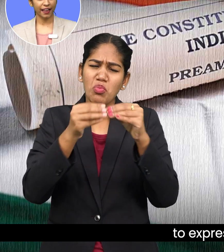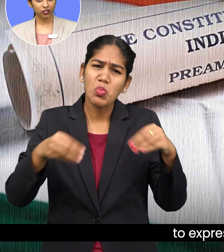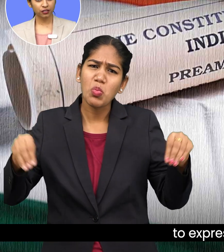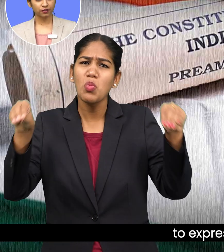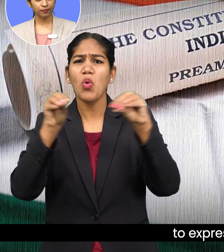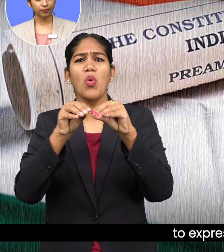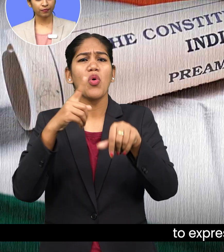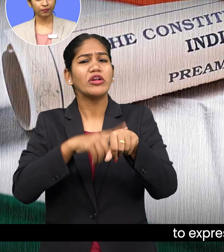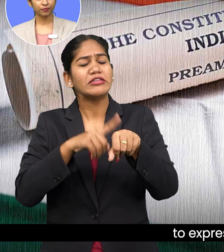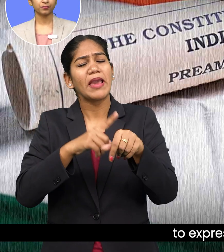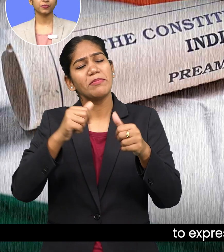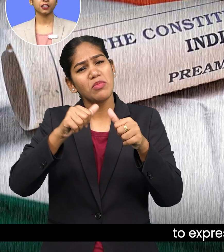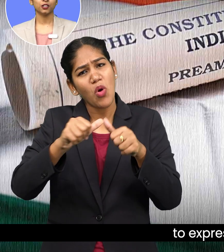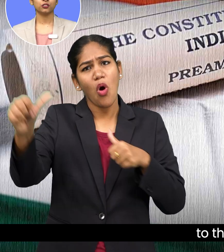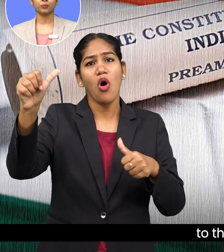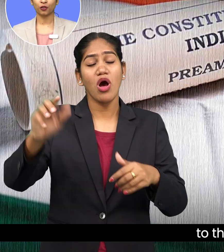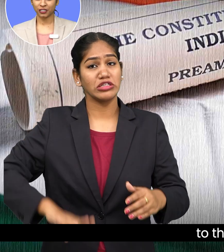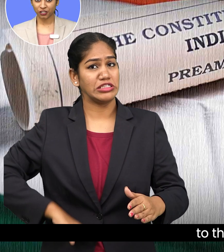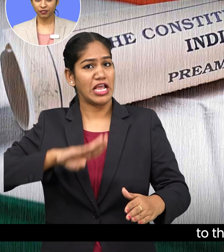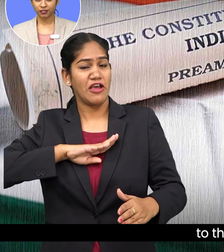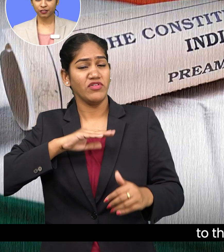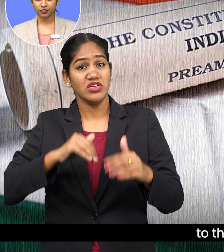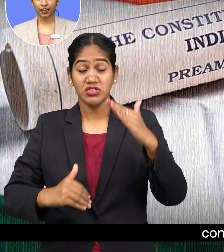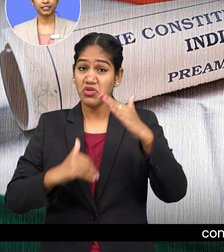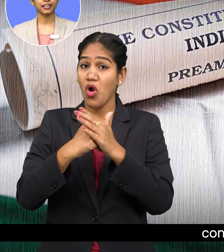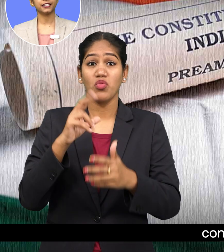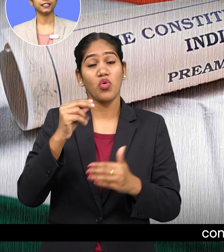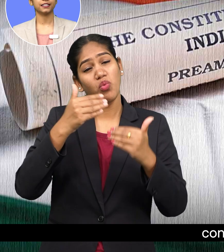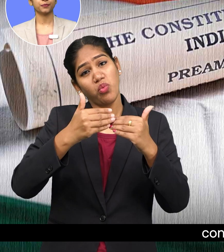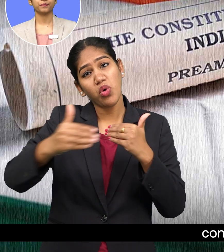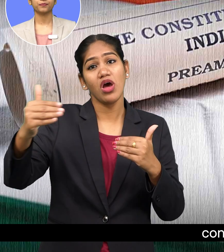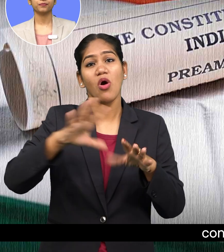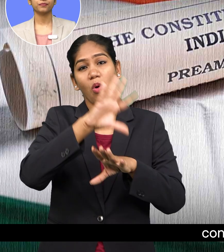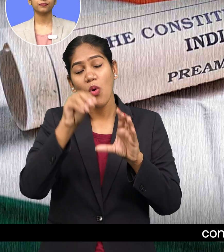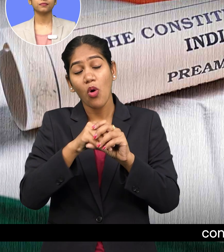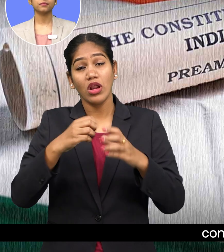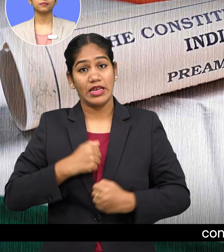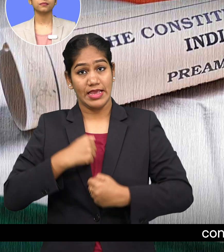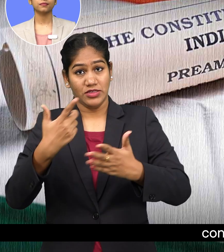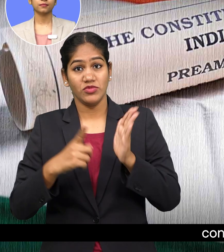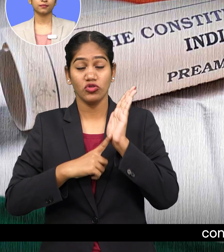their reaction to the provisions contained in it.